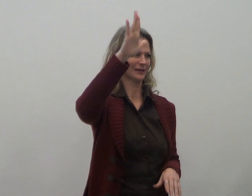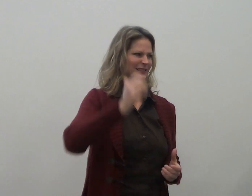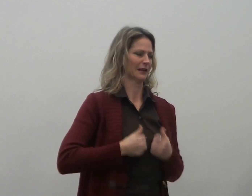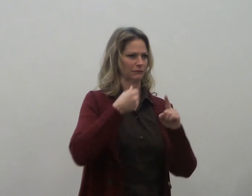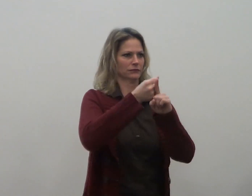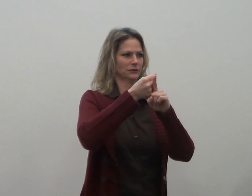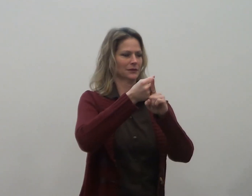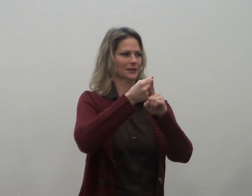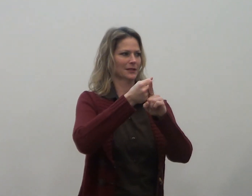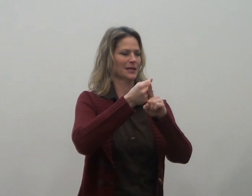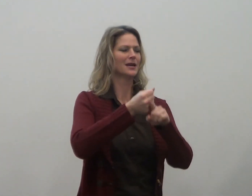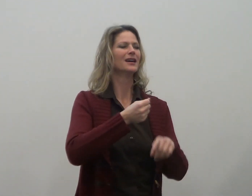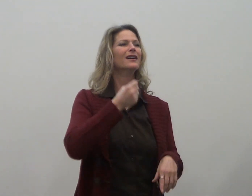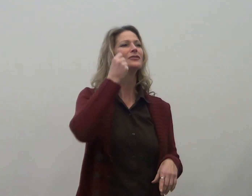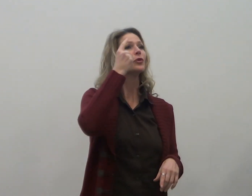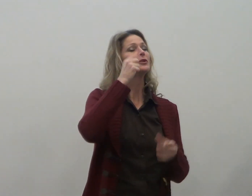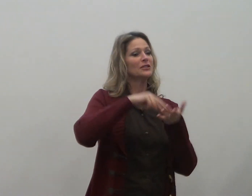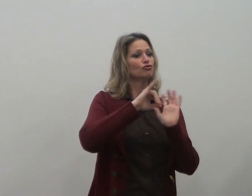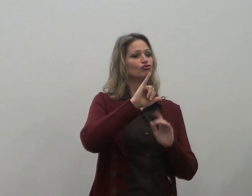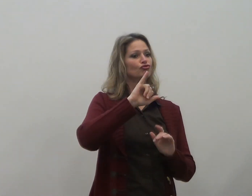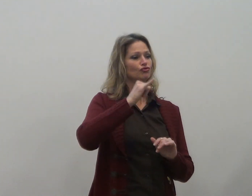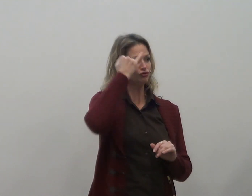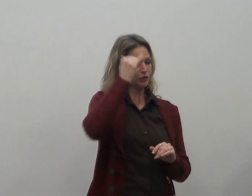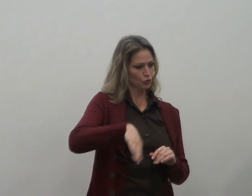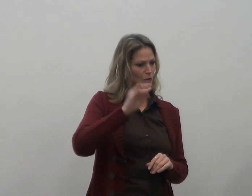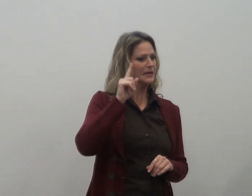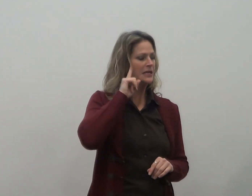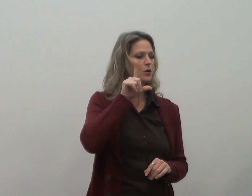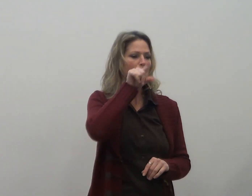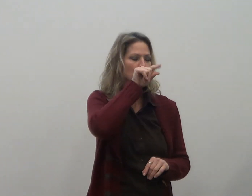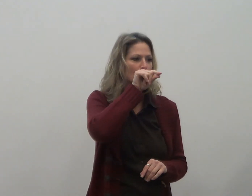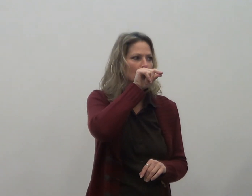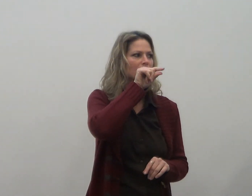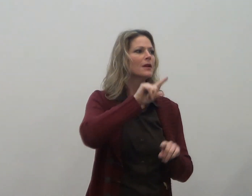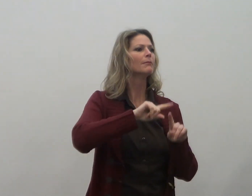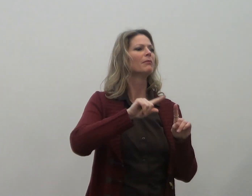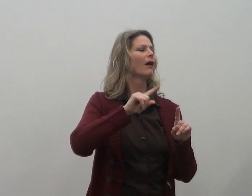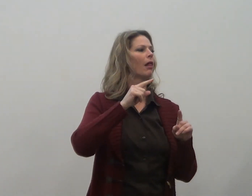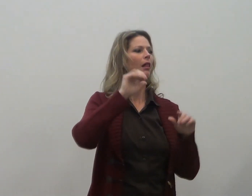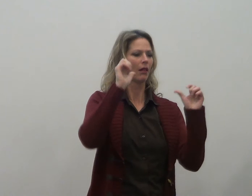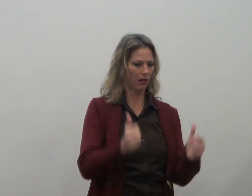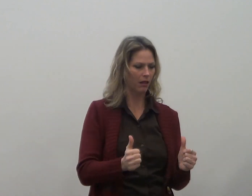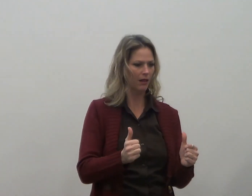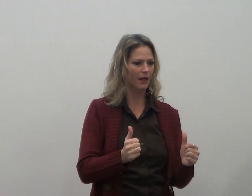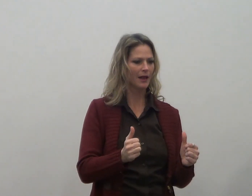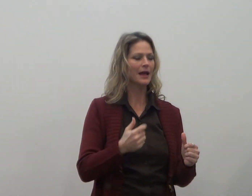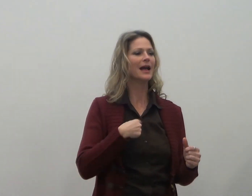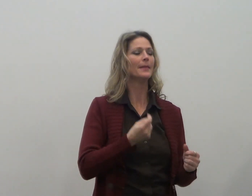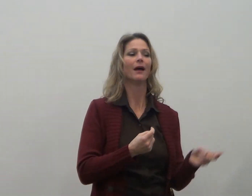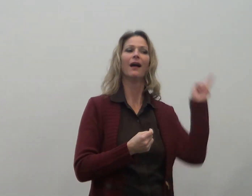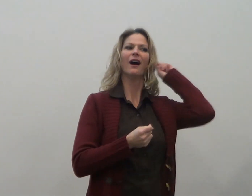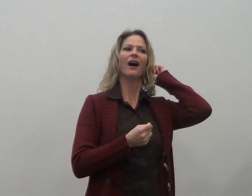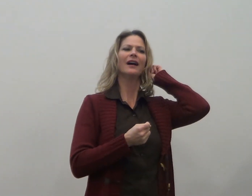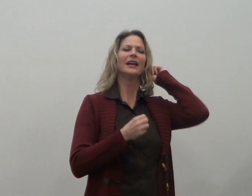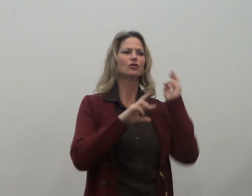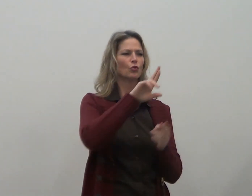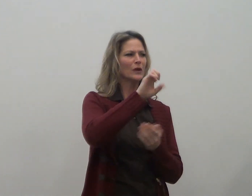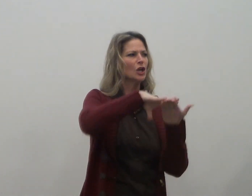had to kind of like relearn all of that. And so he, like something so normal that we hear every day, you know, birds chirping, is gonna sound